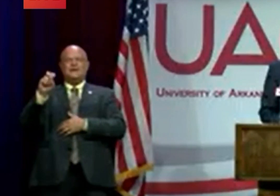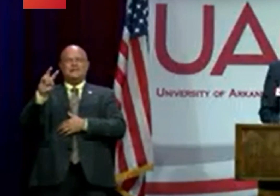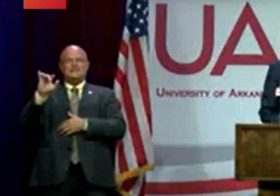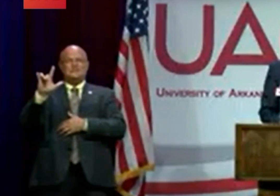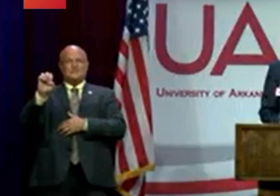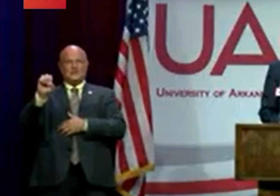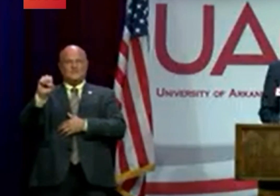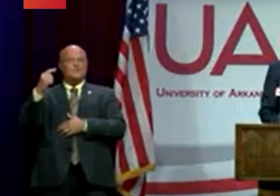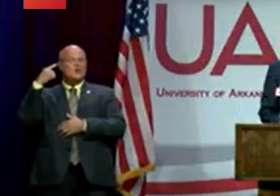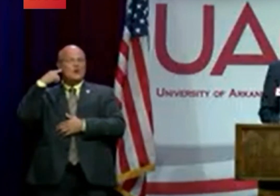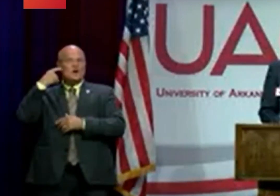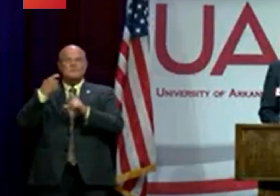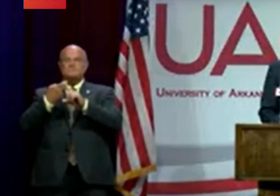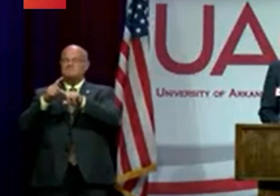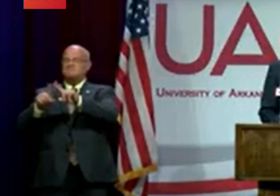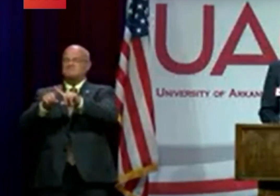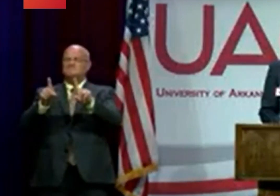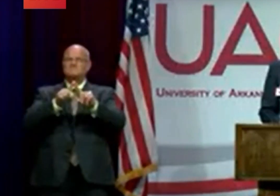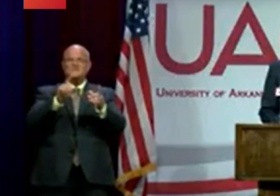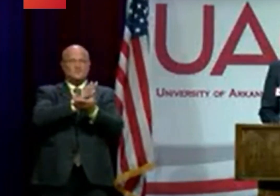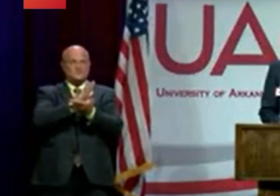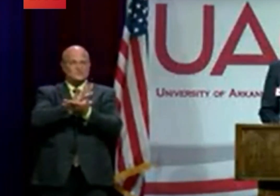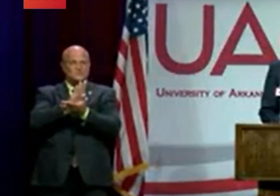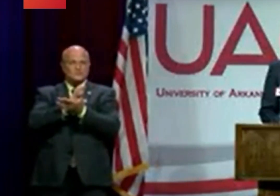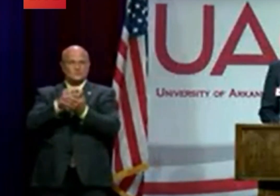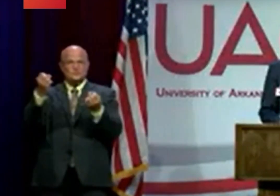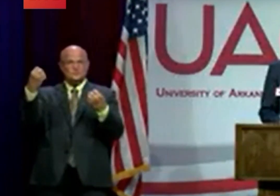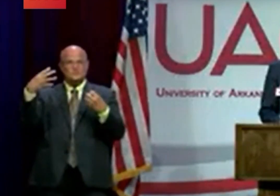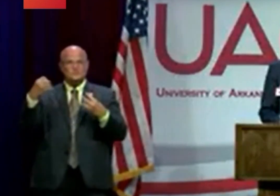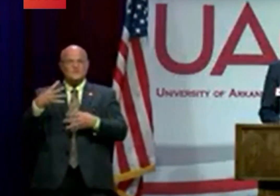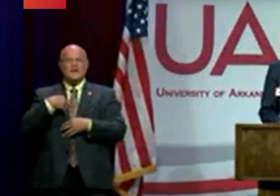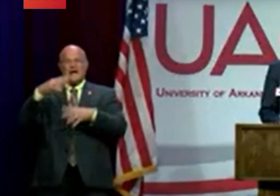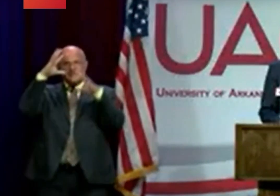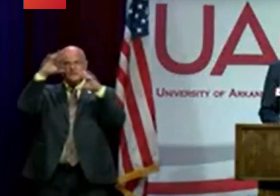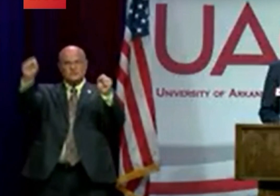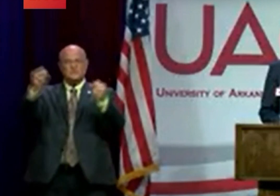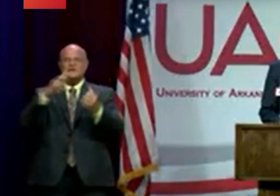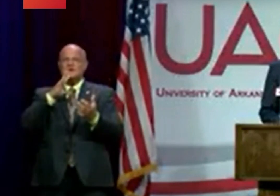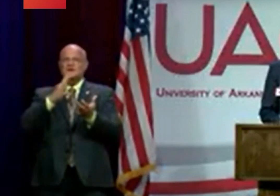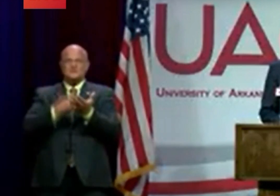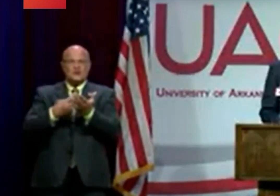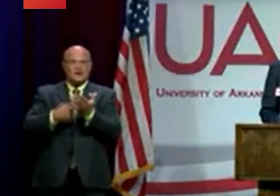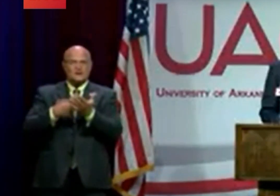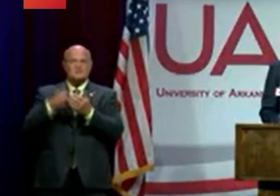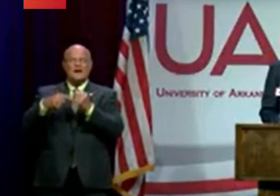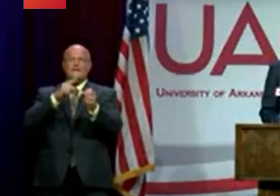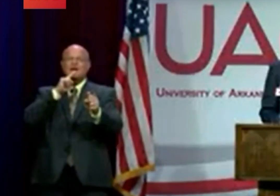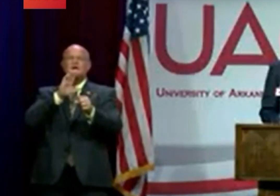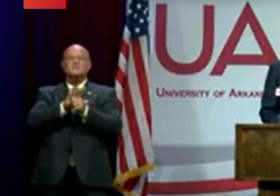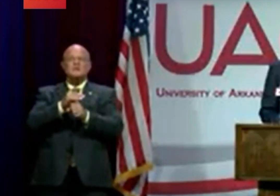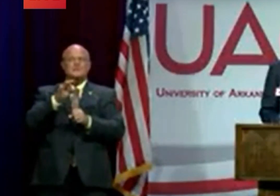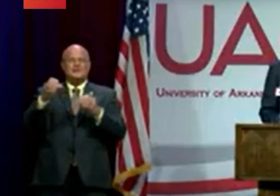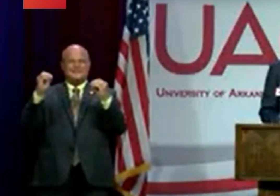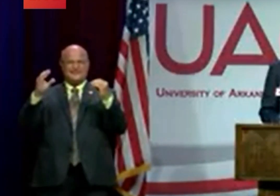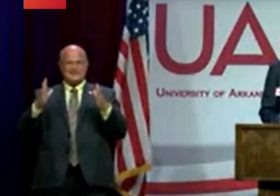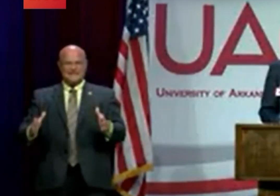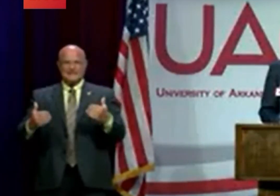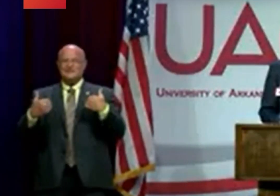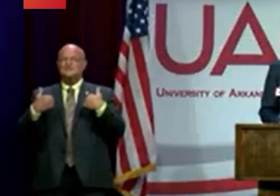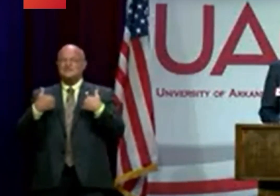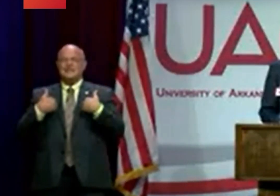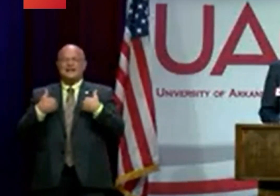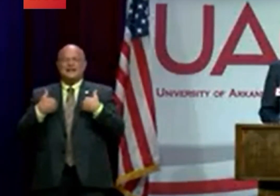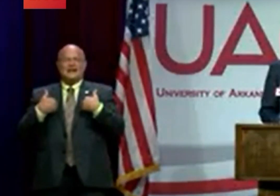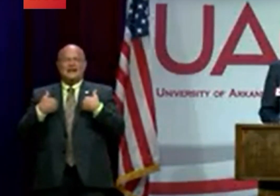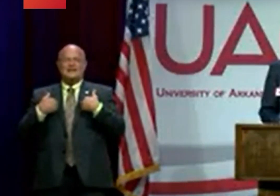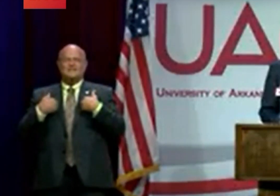We heard from many of the different schools, and the superintendents talked about the commitment of teachers and how they